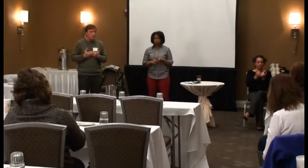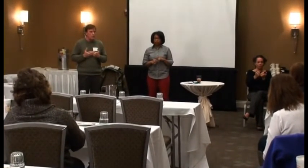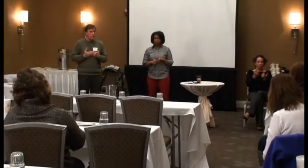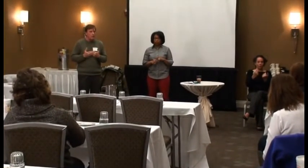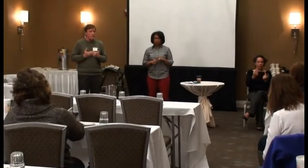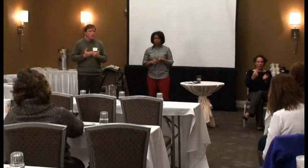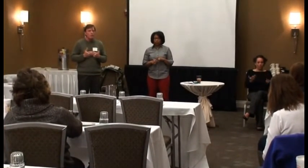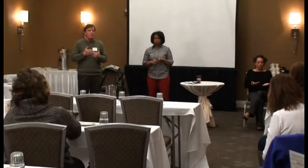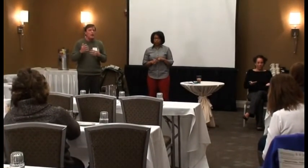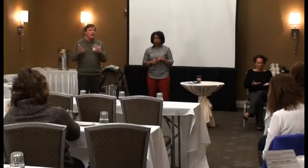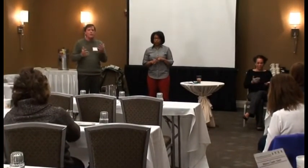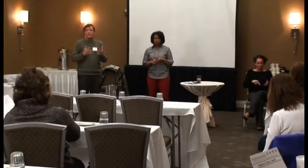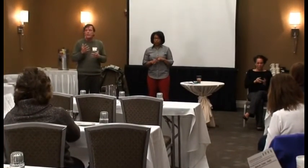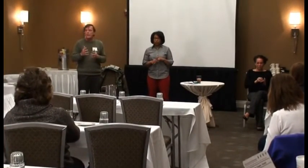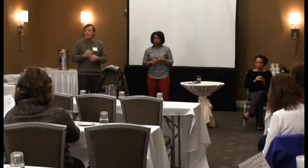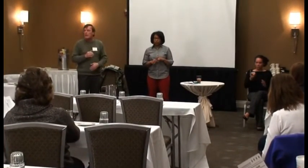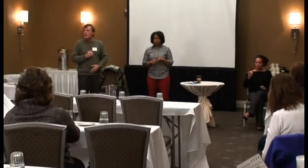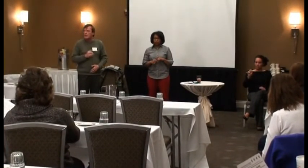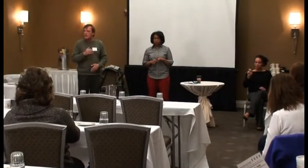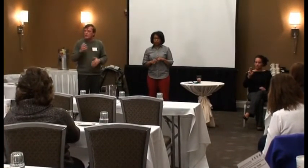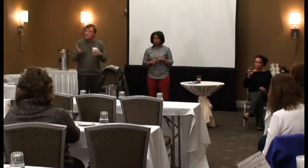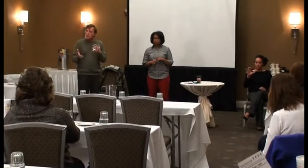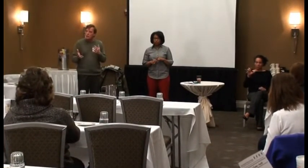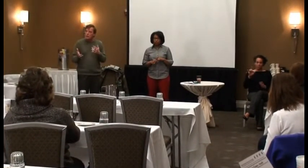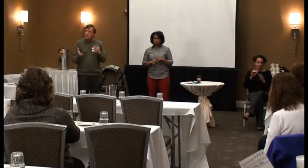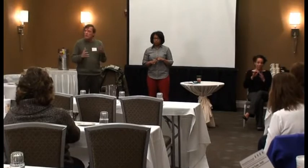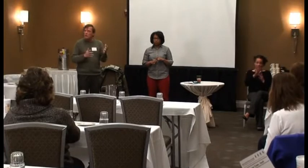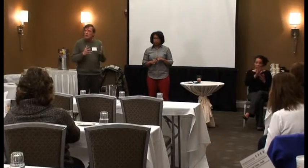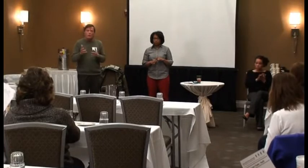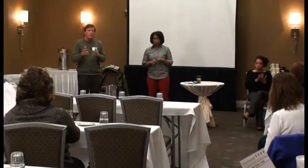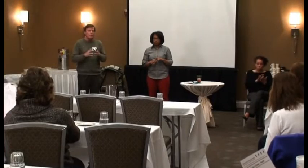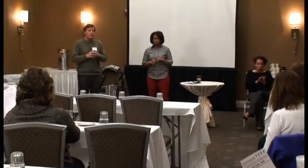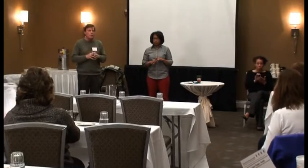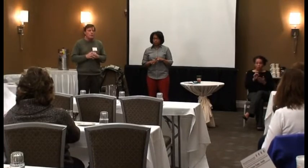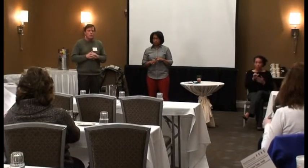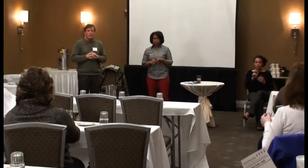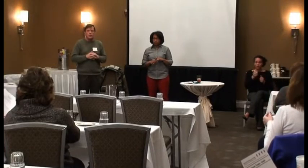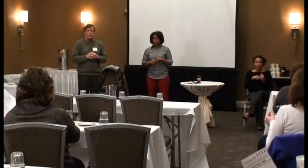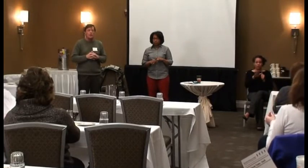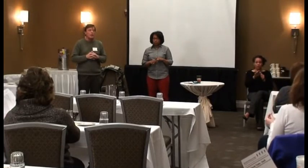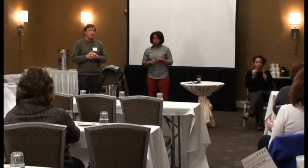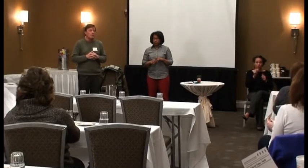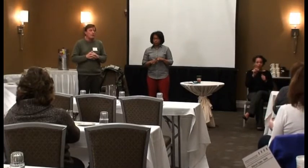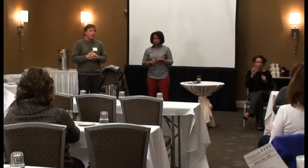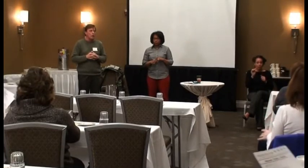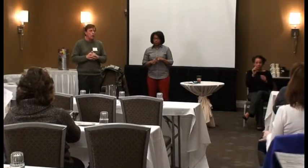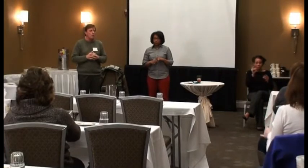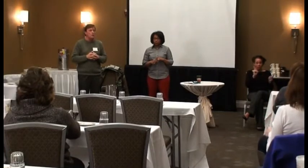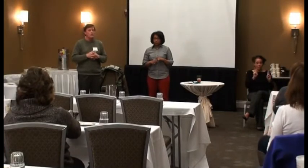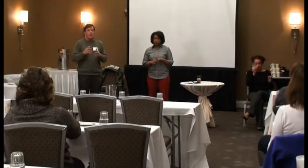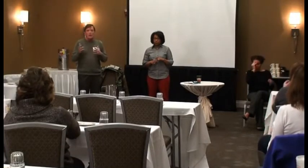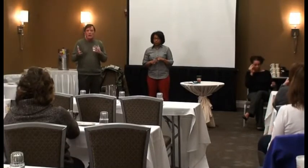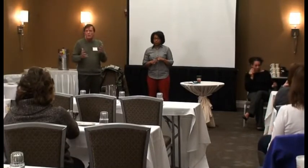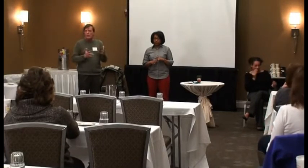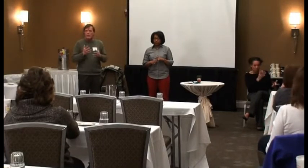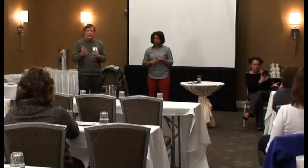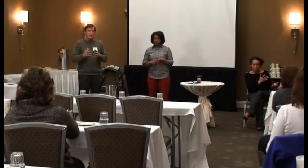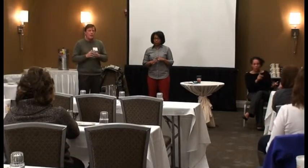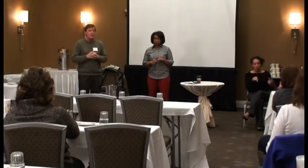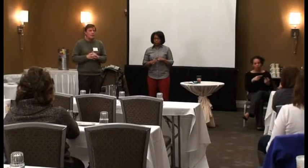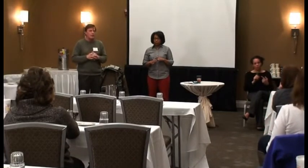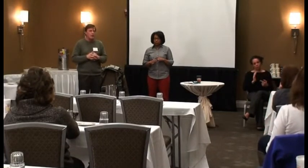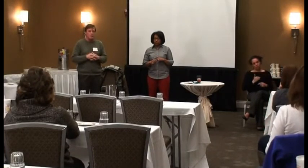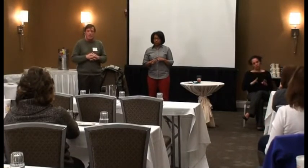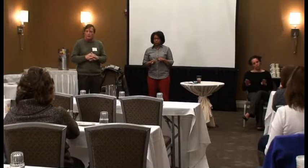here. And so if ISRC can contact your school or any of your administration and let them know about